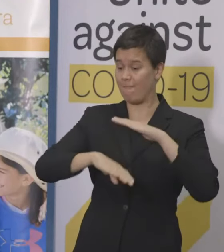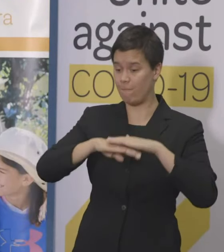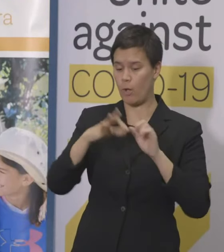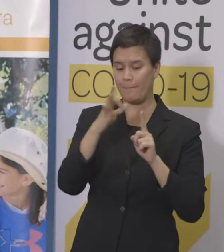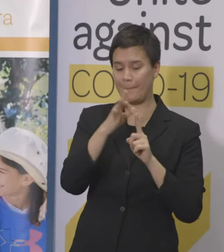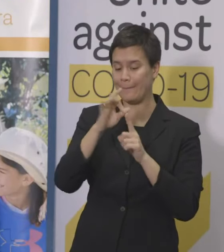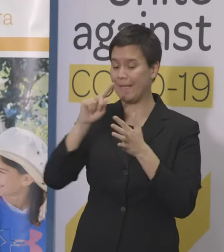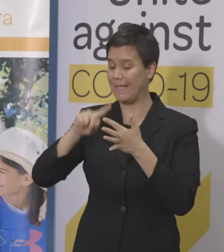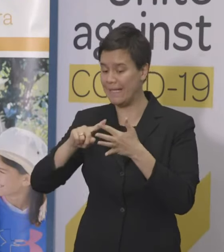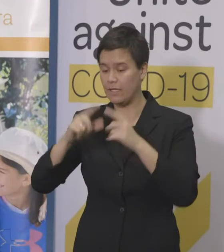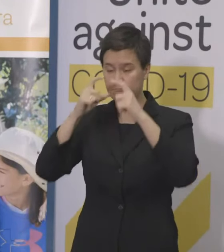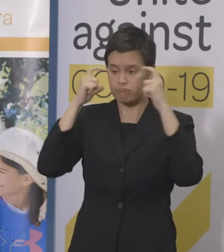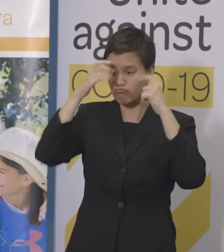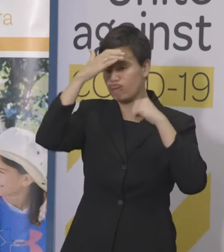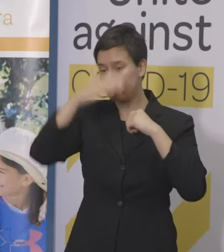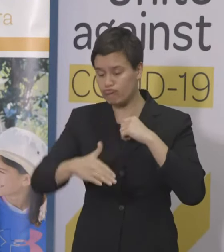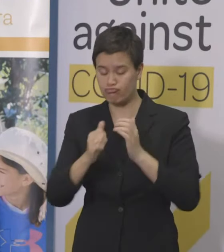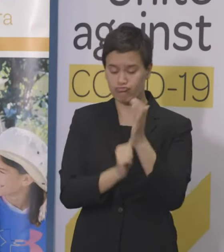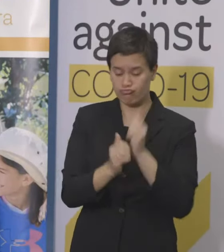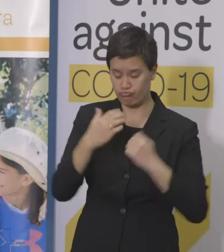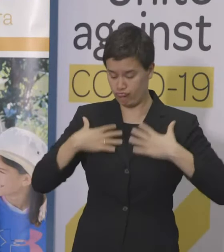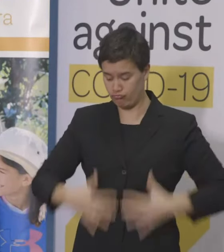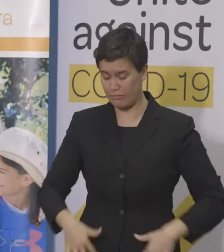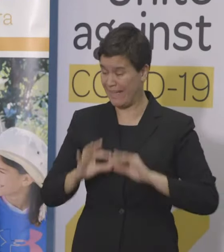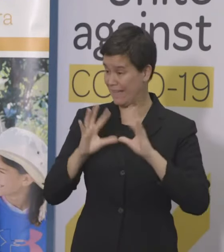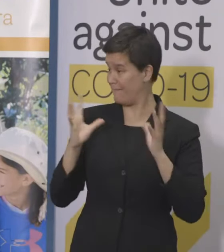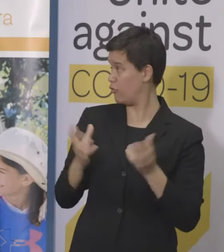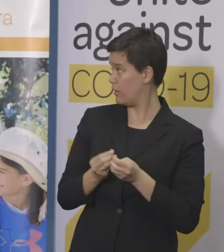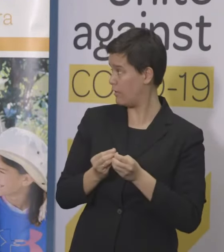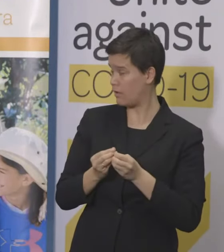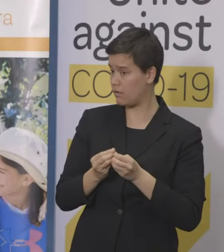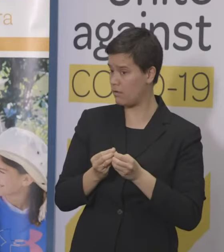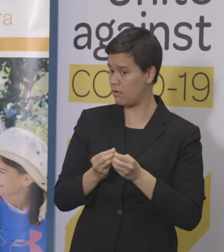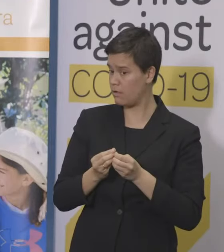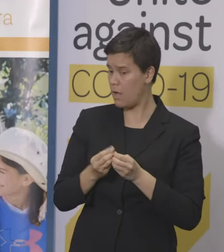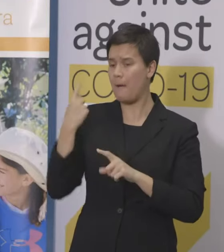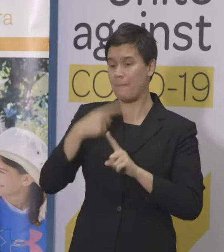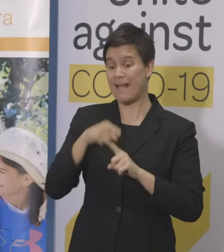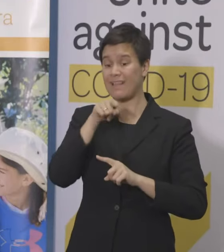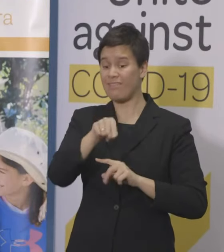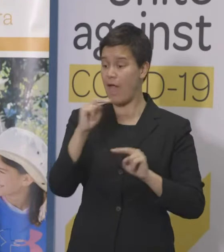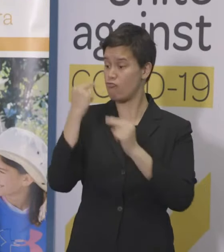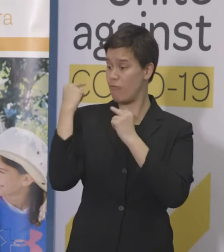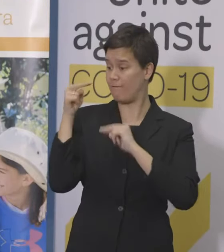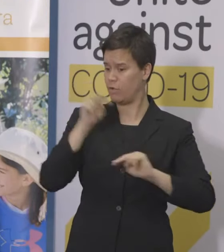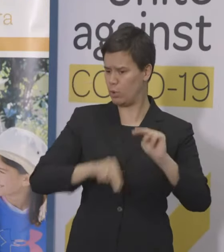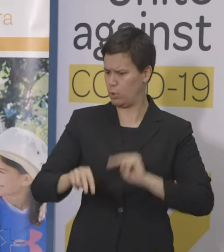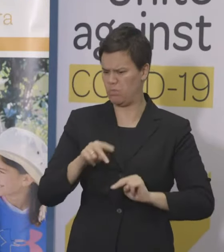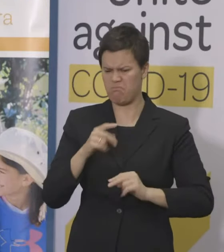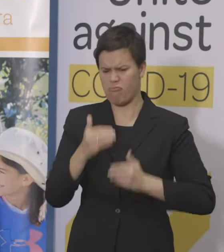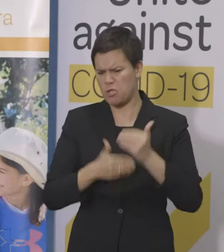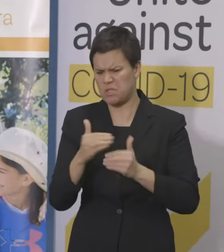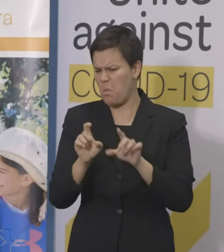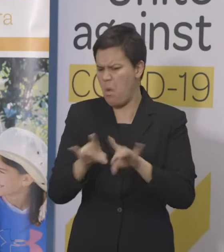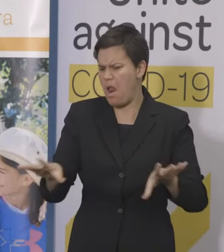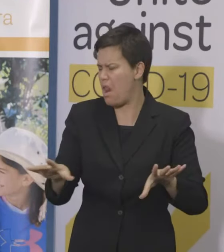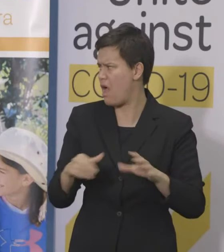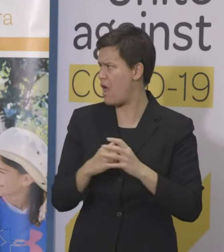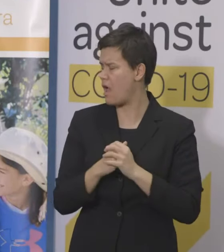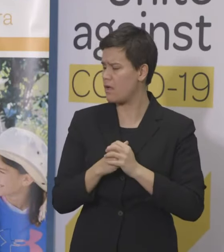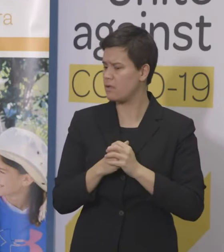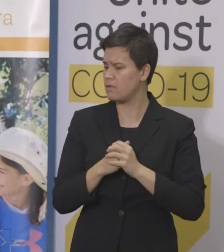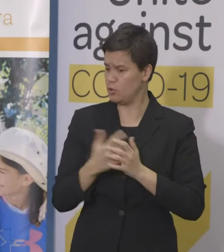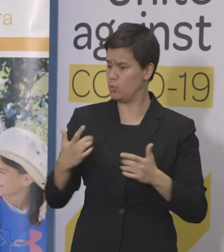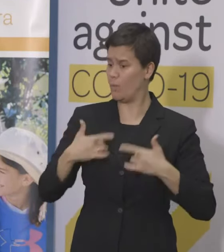can you give us some more detail about what that review might look like, and whether you think that processes in your initial uptake were